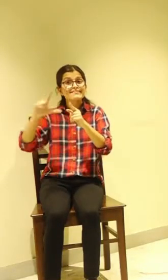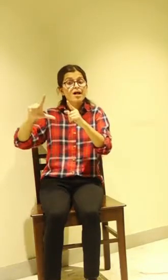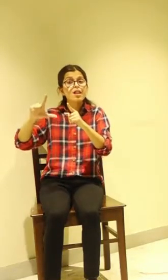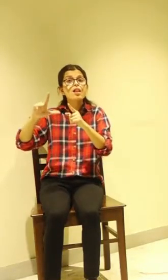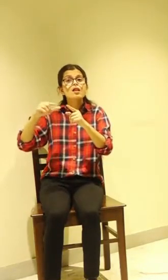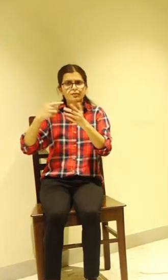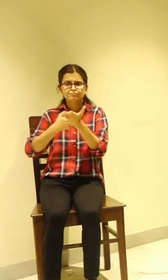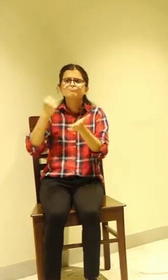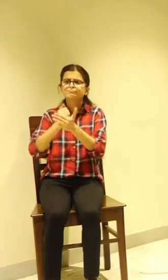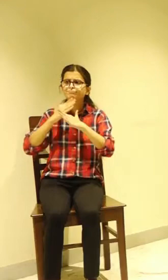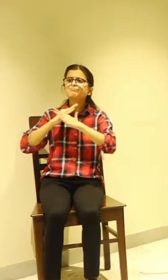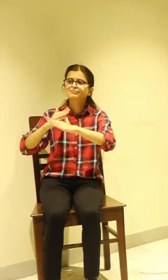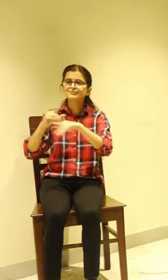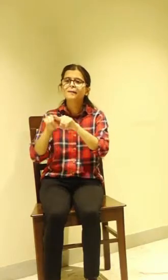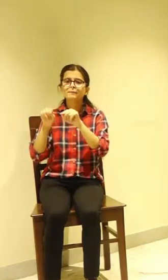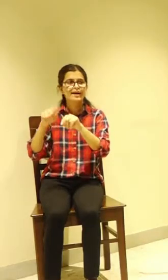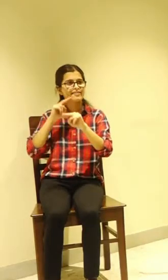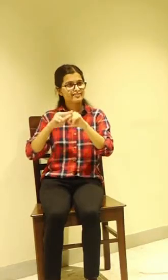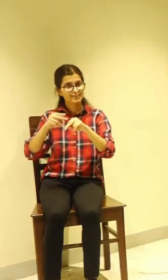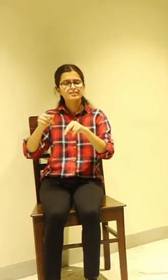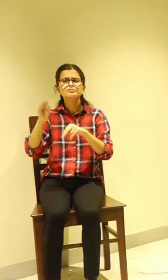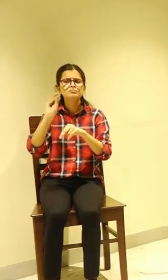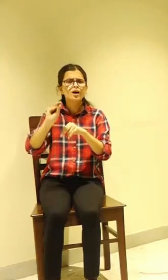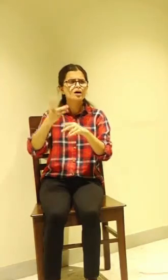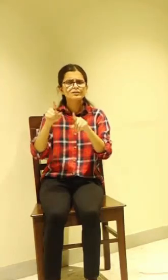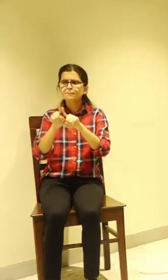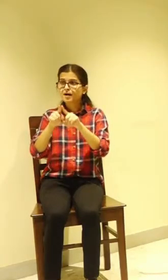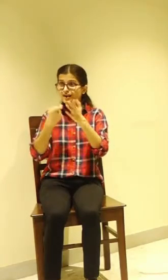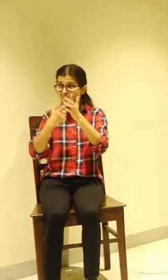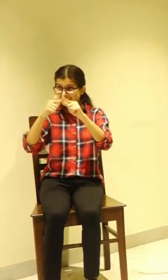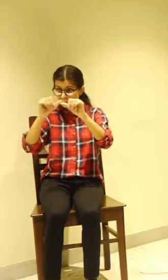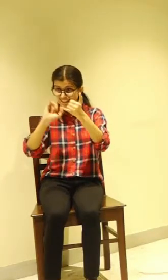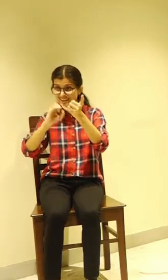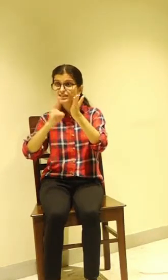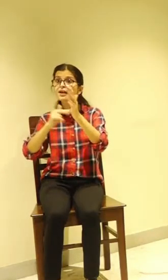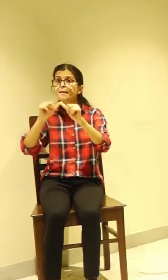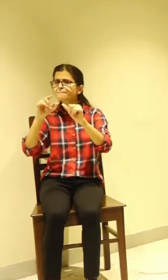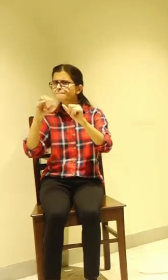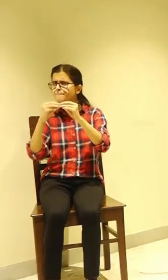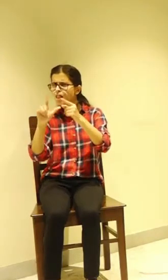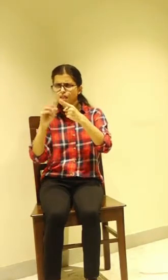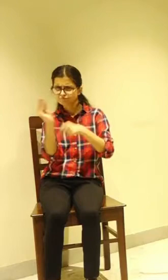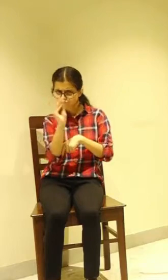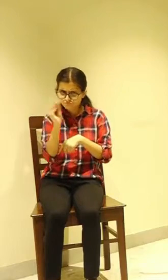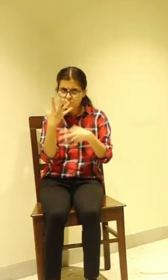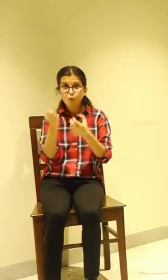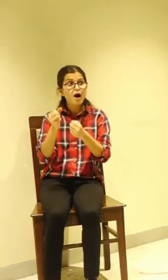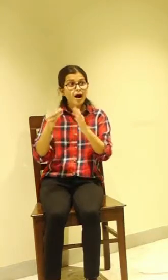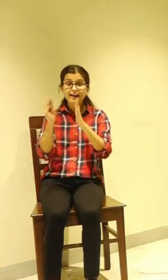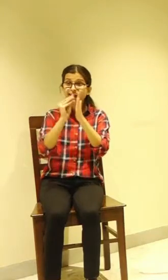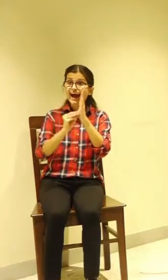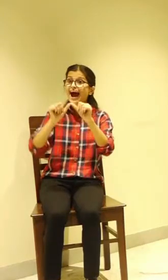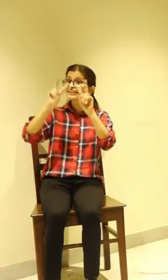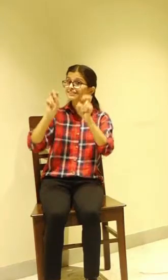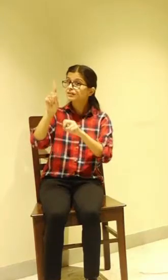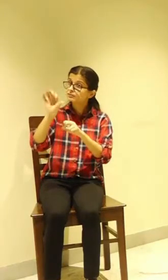So Bhargava's argument was that if you have put reasonableness in Article 19, why don't you put the same for life and liberty in Article 21?